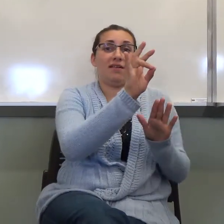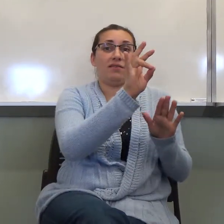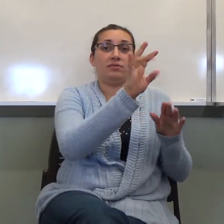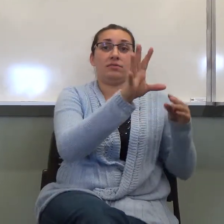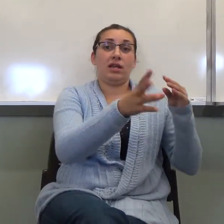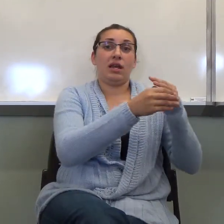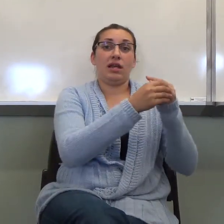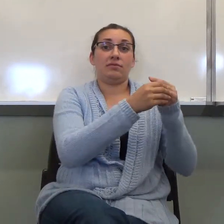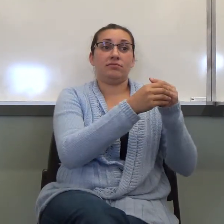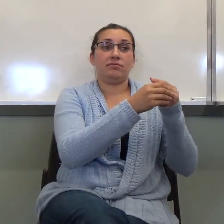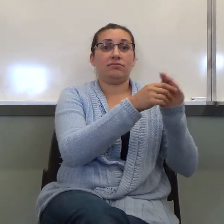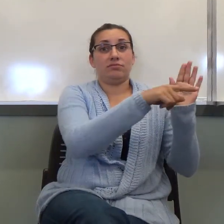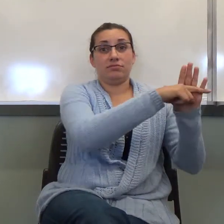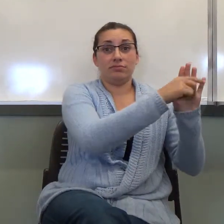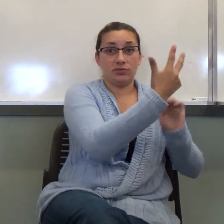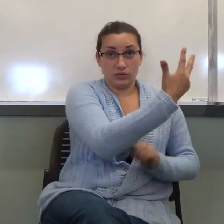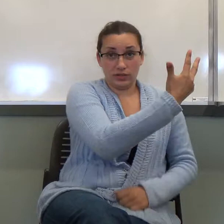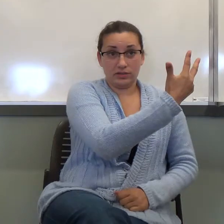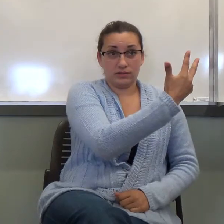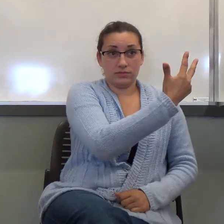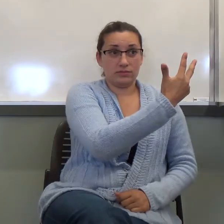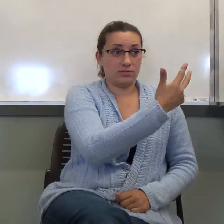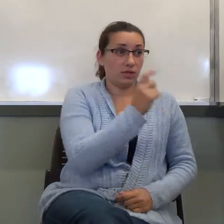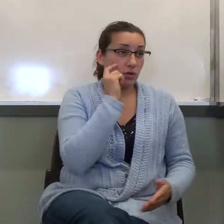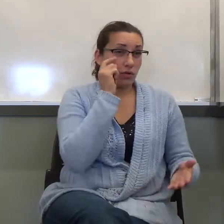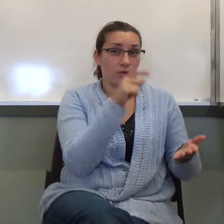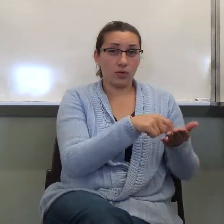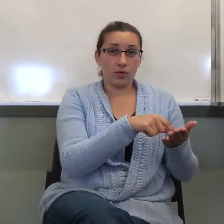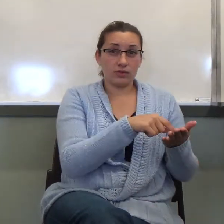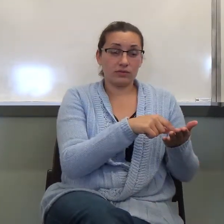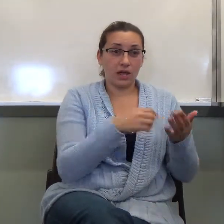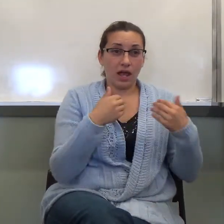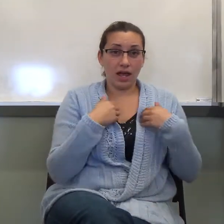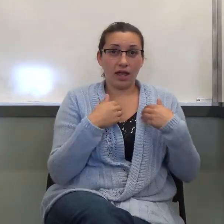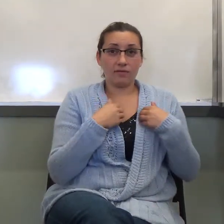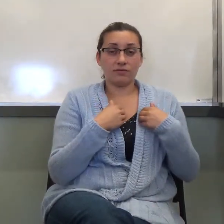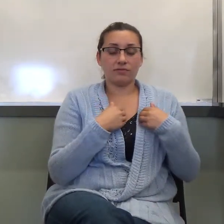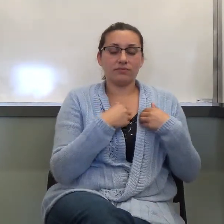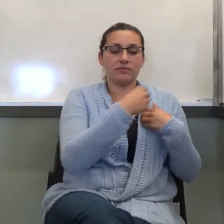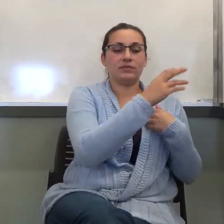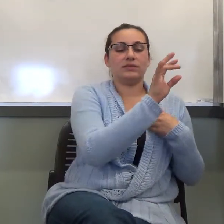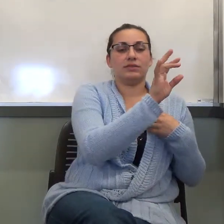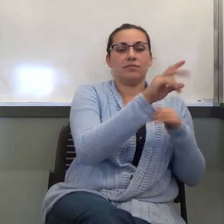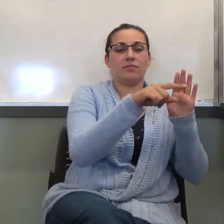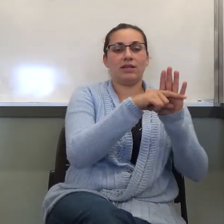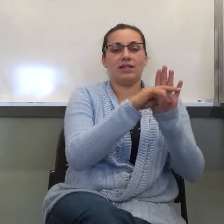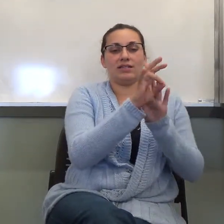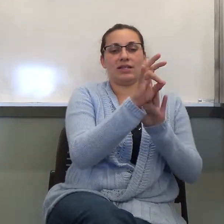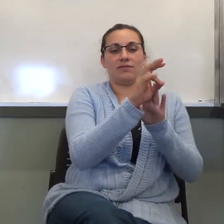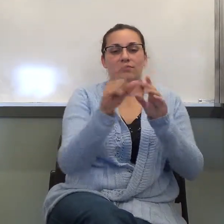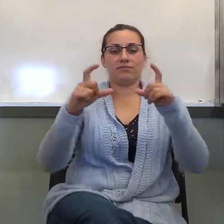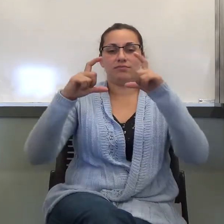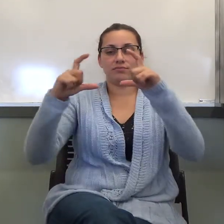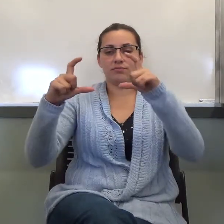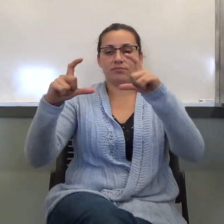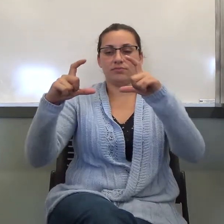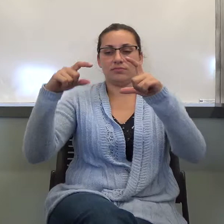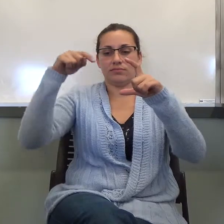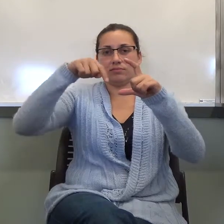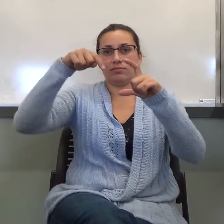that a minus 3. Now, first of all, notice I put the minus 3 in parentheses. Huh? That's something we've encountered before. You